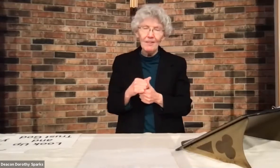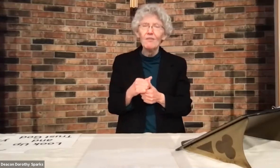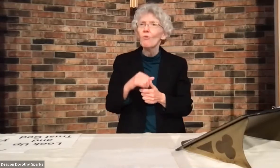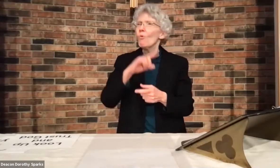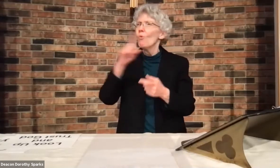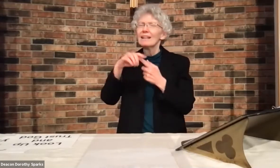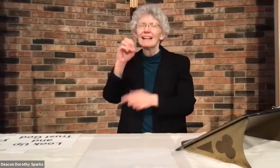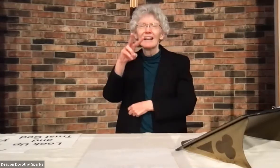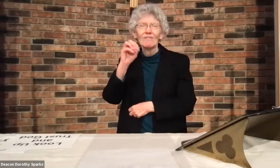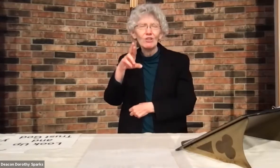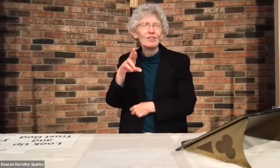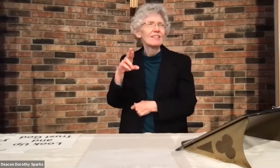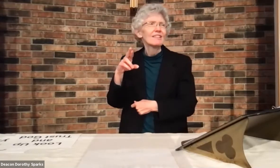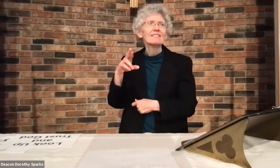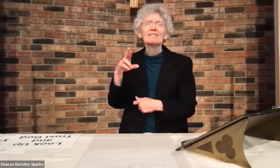we move forward in trust?